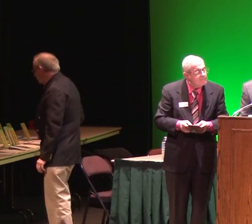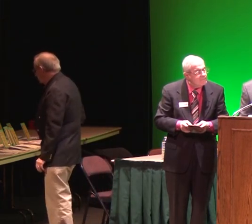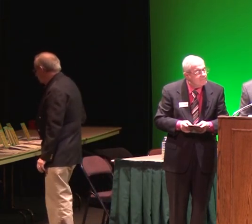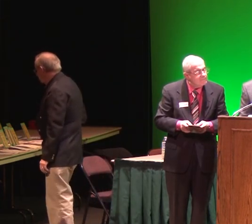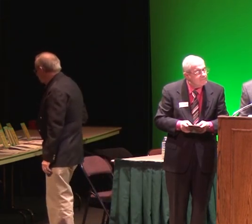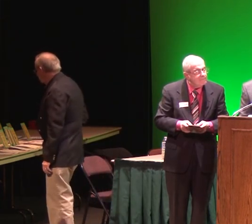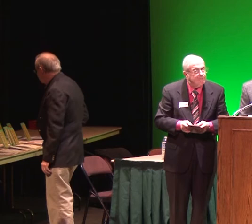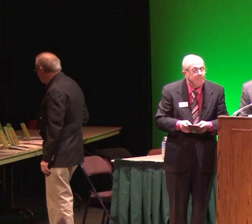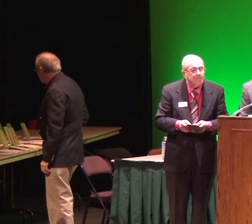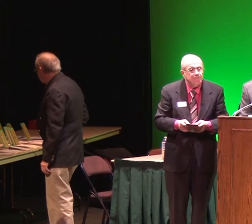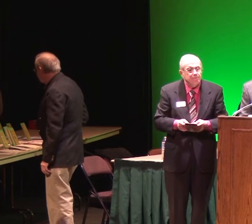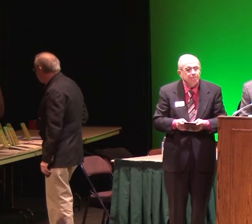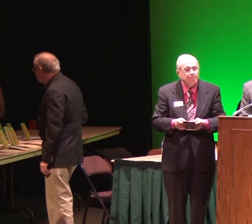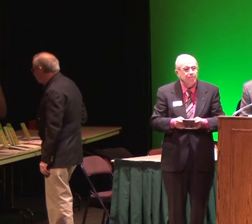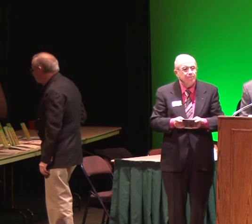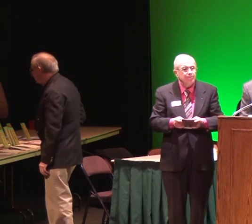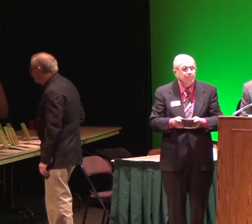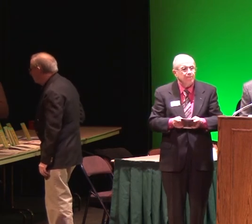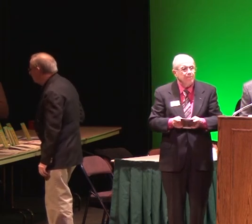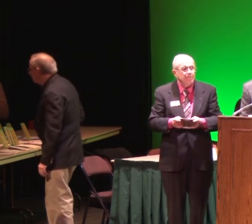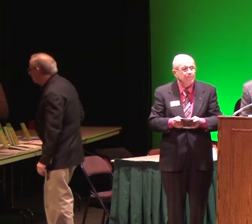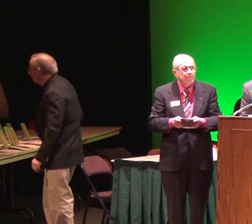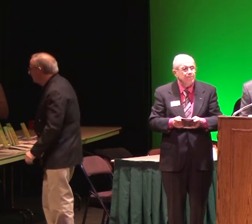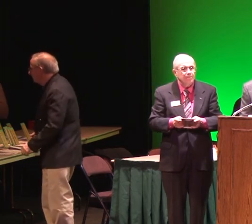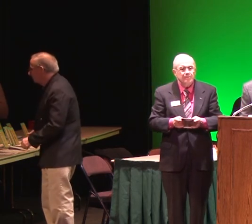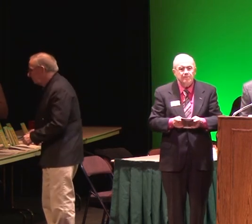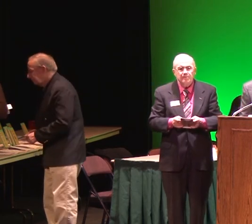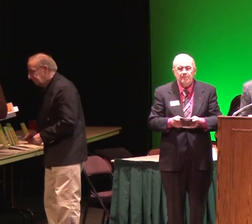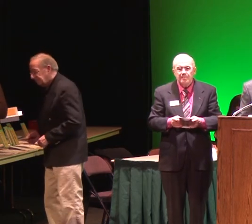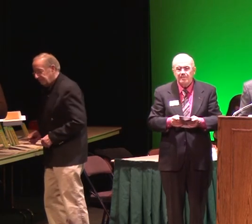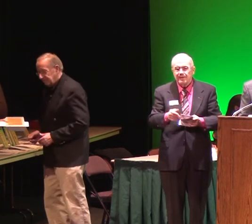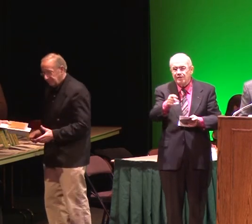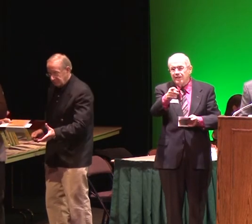Her name is Faith M. Cronister.